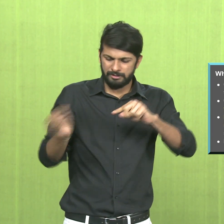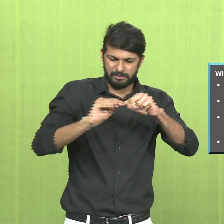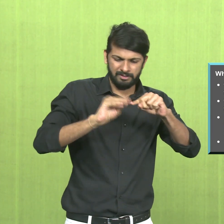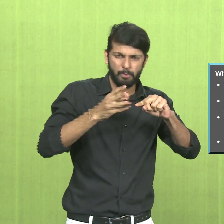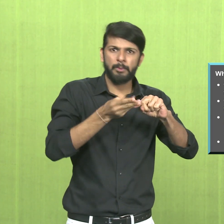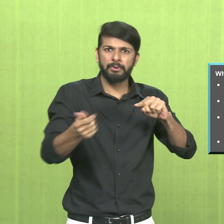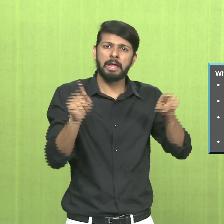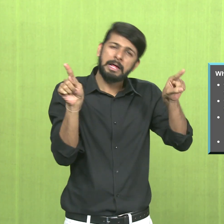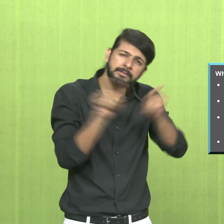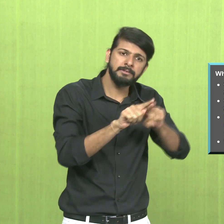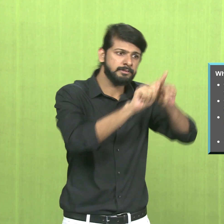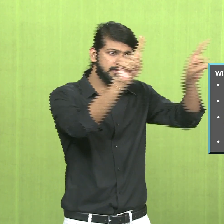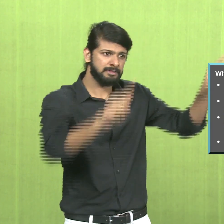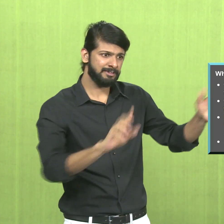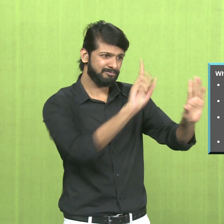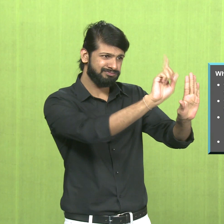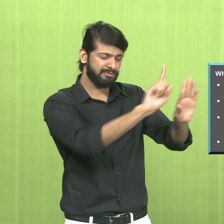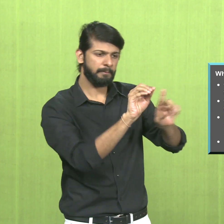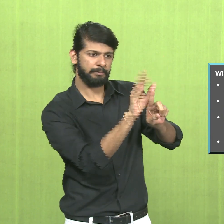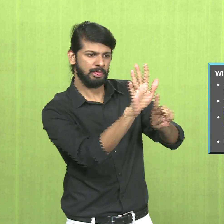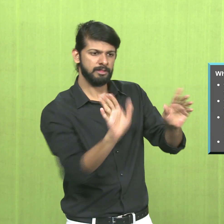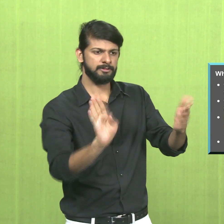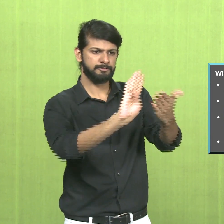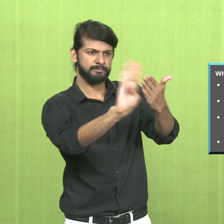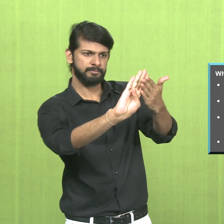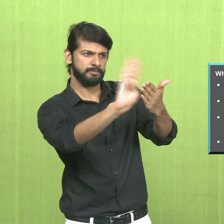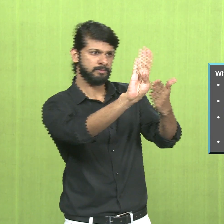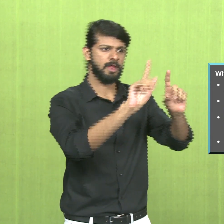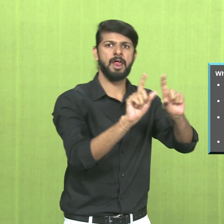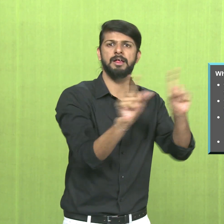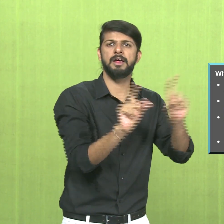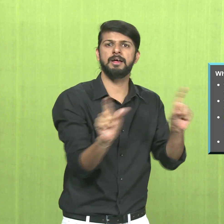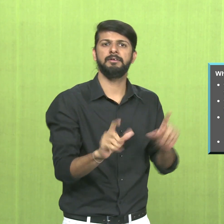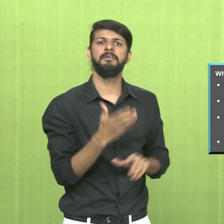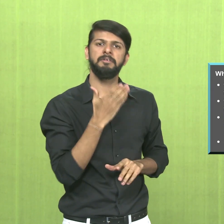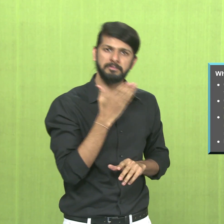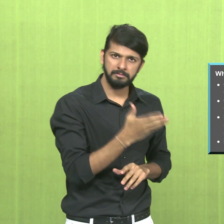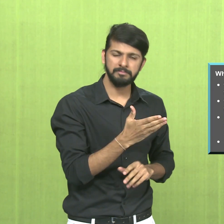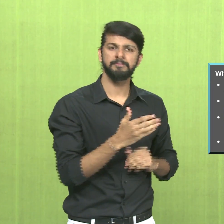a thinner or a whitener kind of an element which is used to fix the charcoal